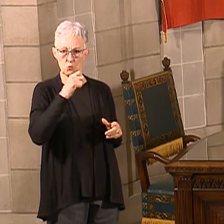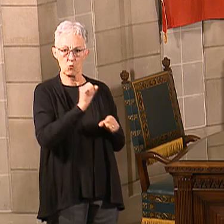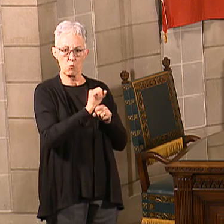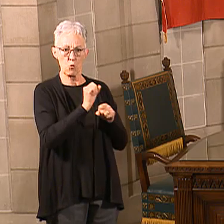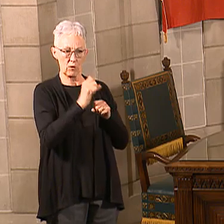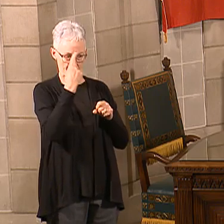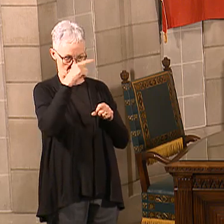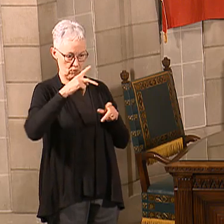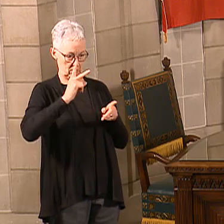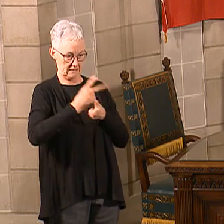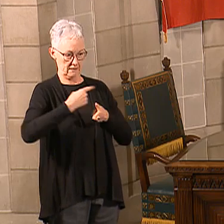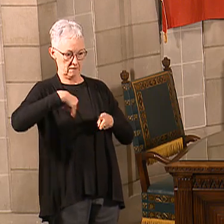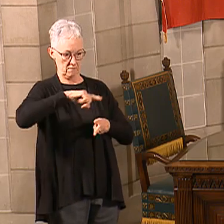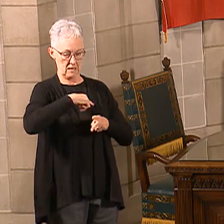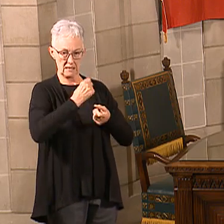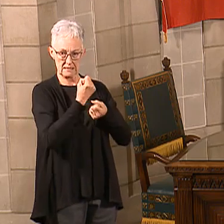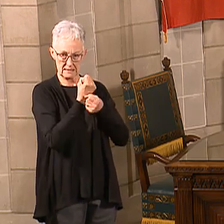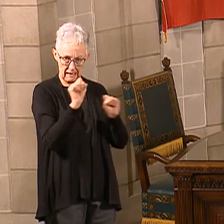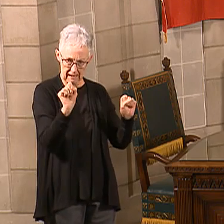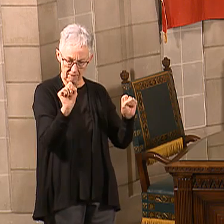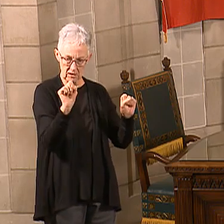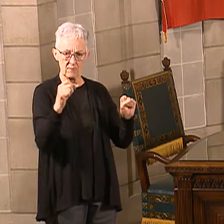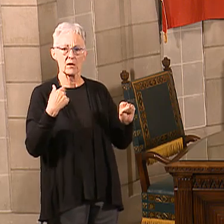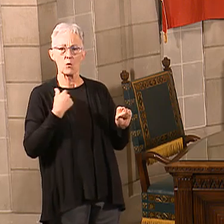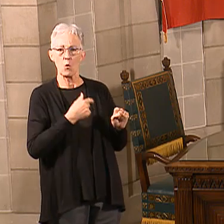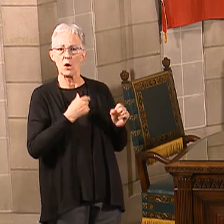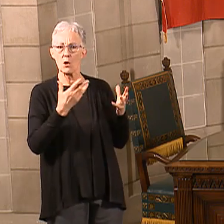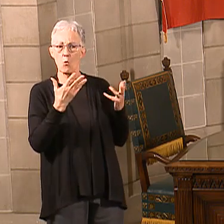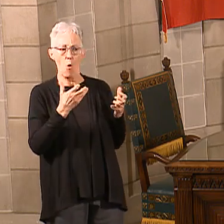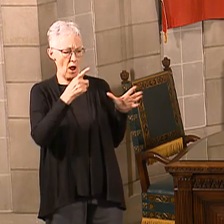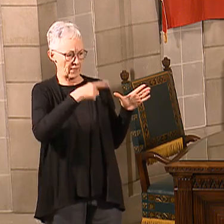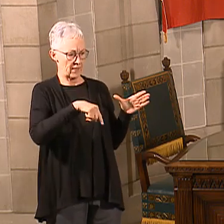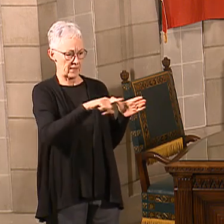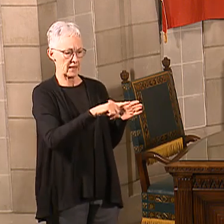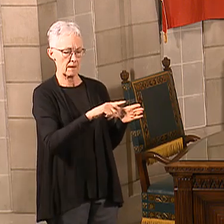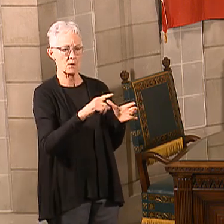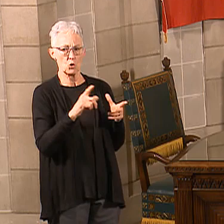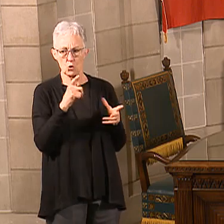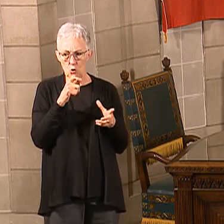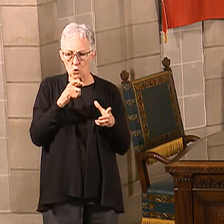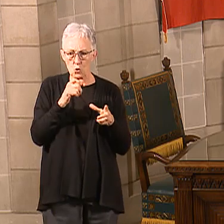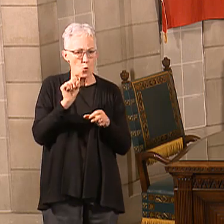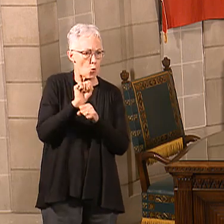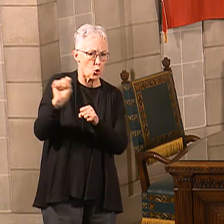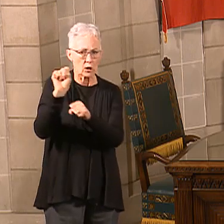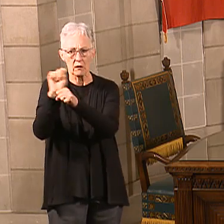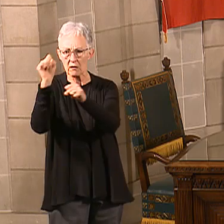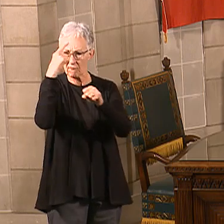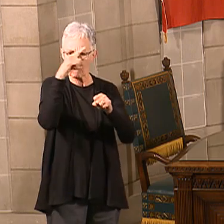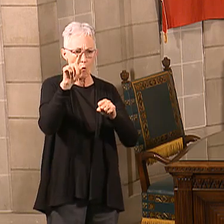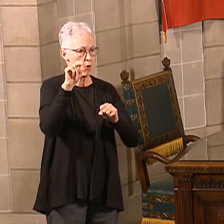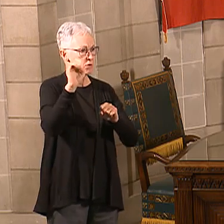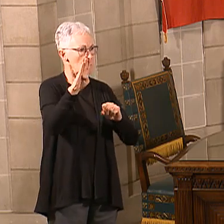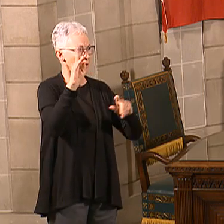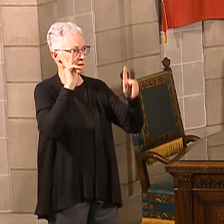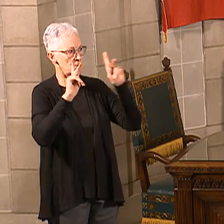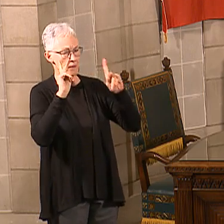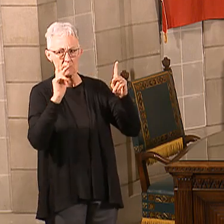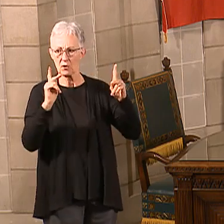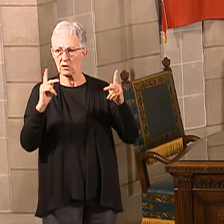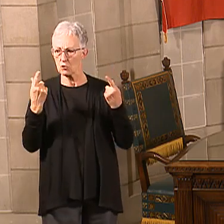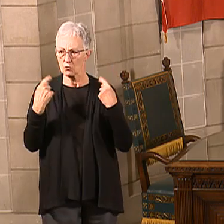don't want to have happen as an employer is have folks who are providing for Nebraskans and are putting Nebraskans first